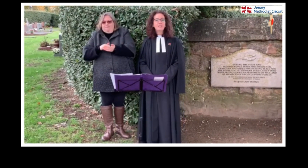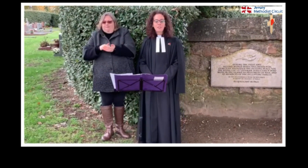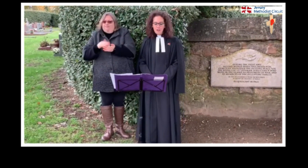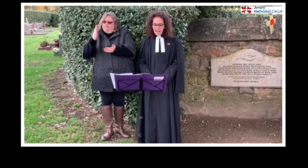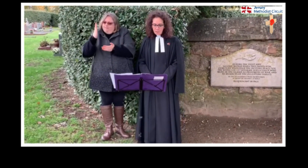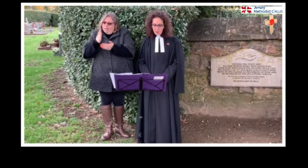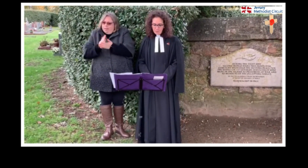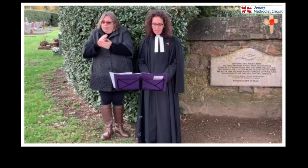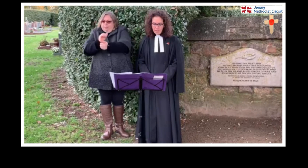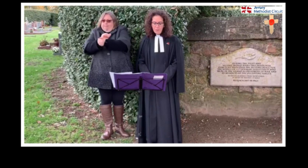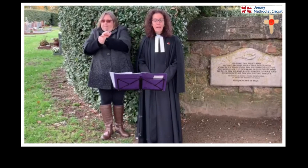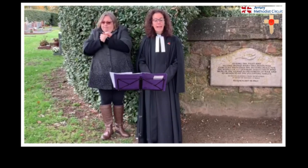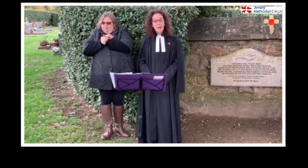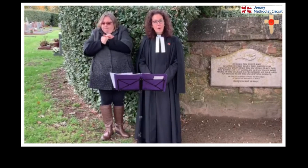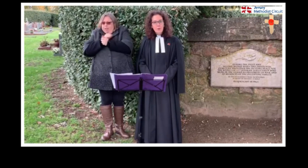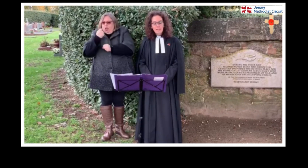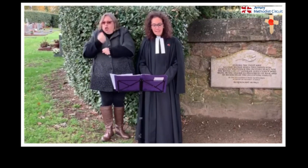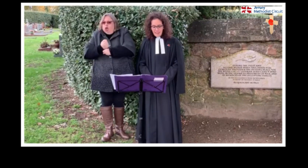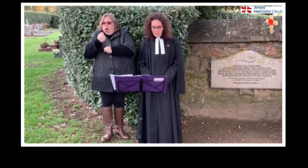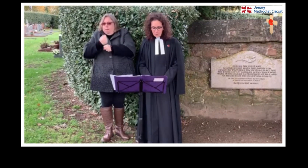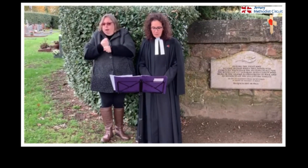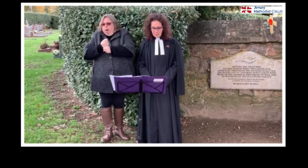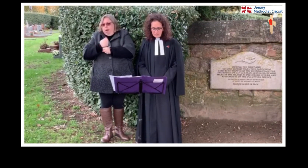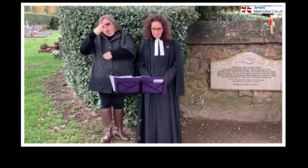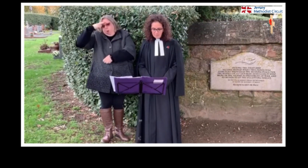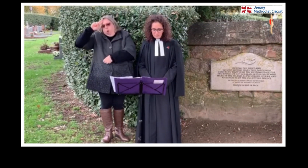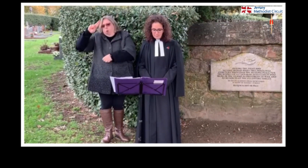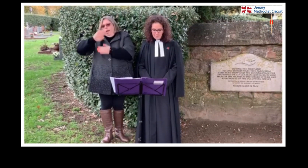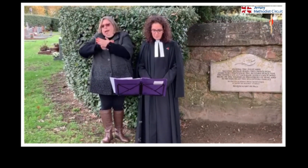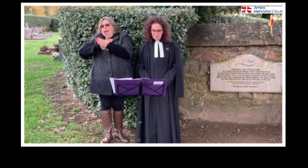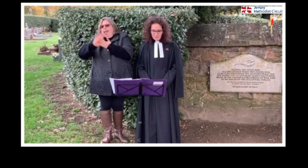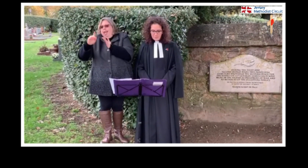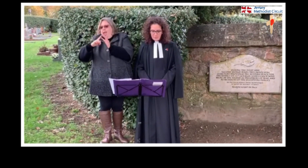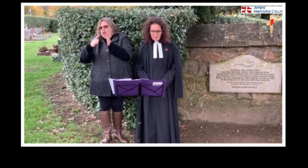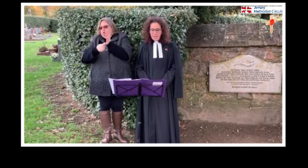a Heldenfriedhof, or Heroes Cemetery.